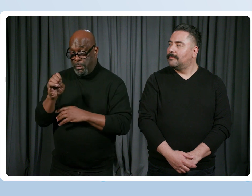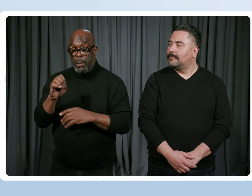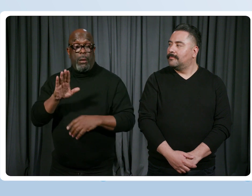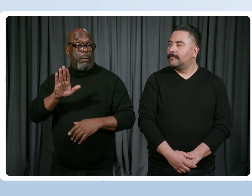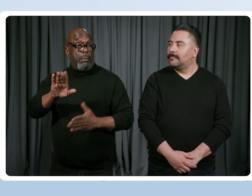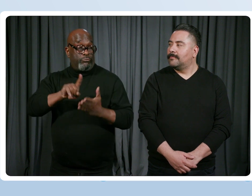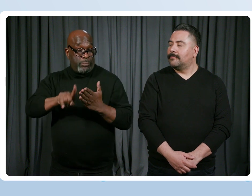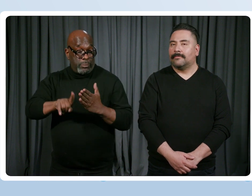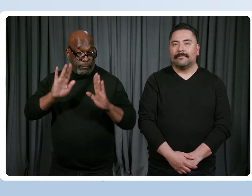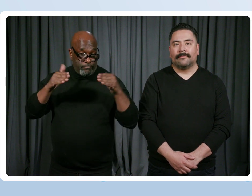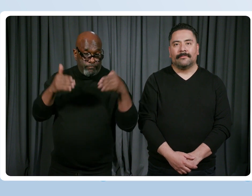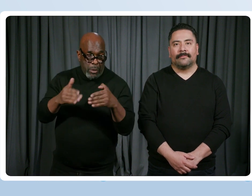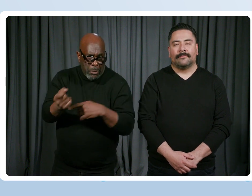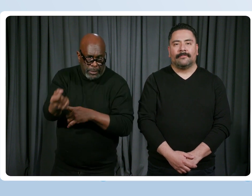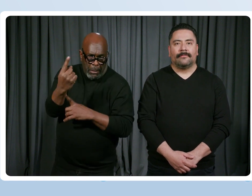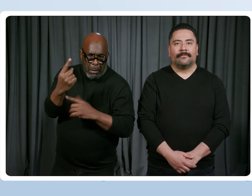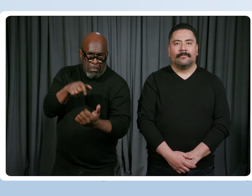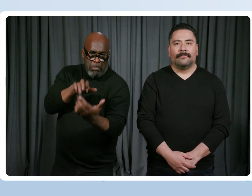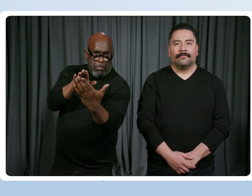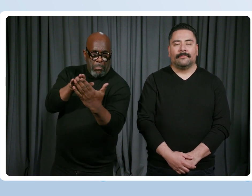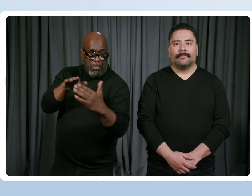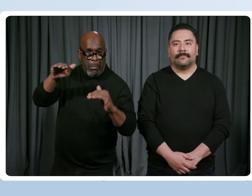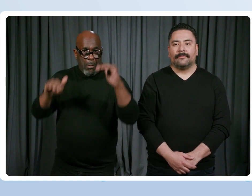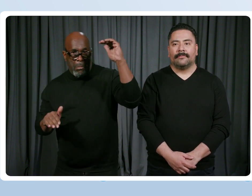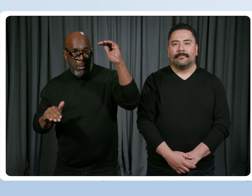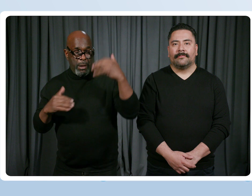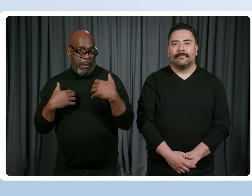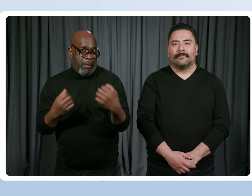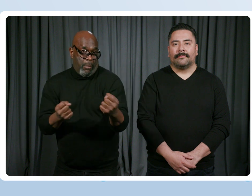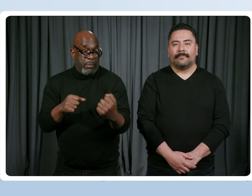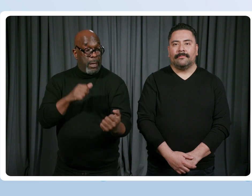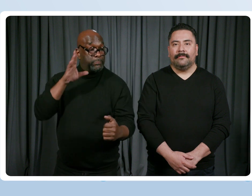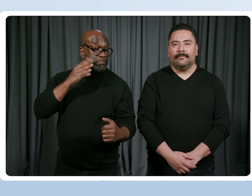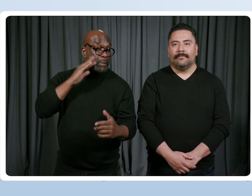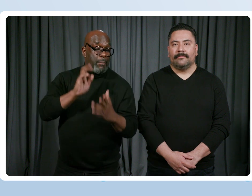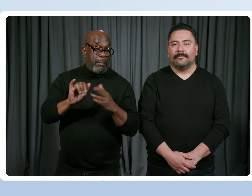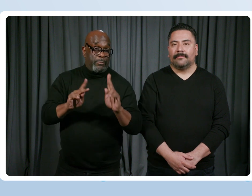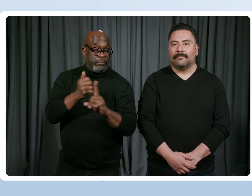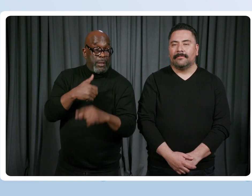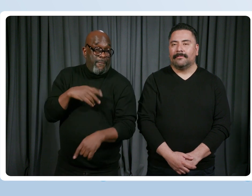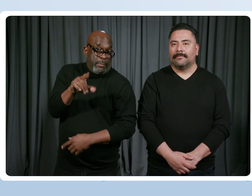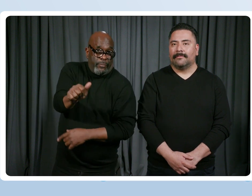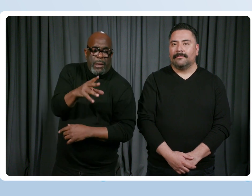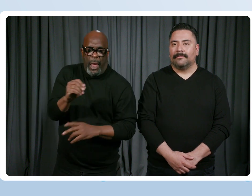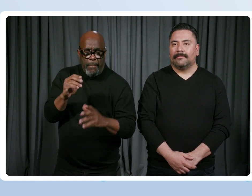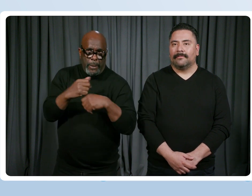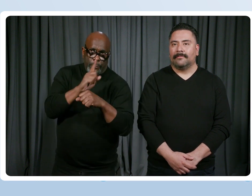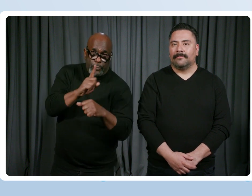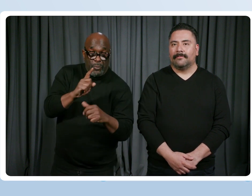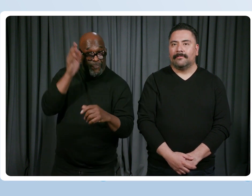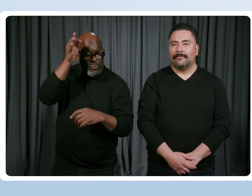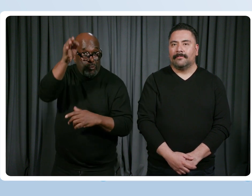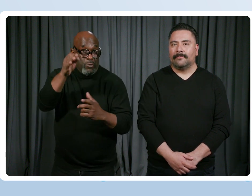Bathje's research focuses on understanding and addressing health disparities faced by people with disabilities and ensuring future healthcare